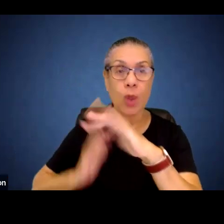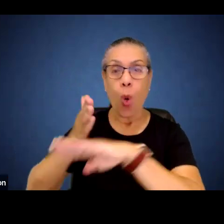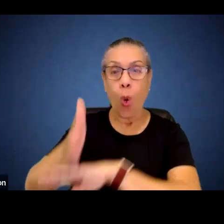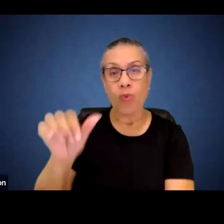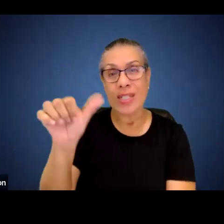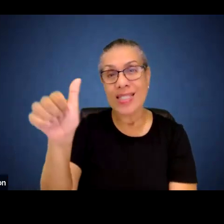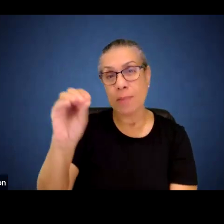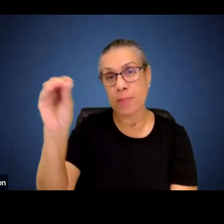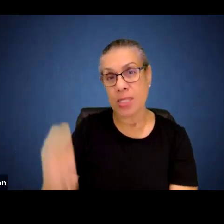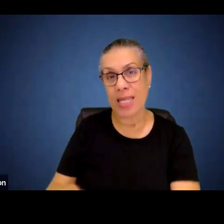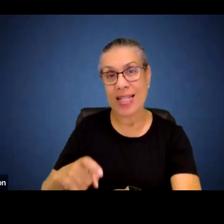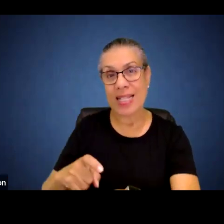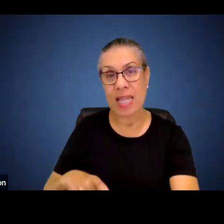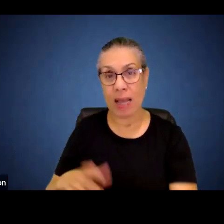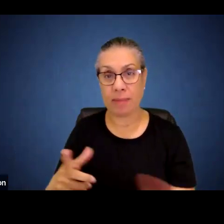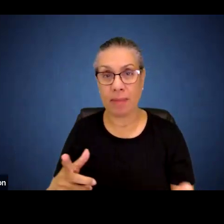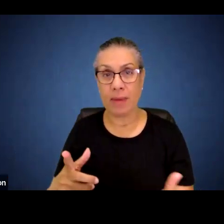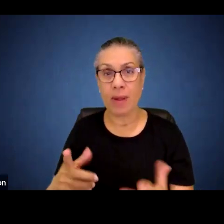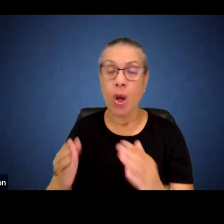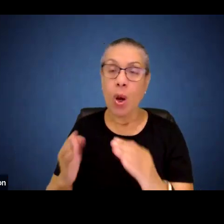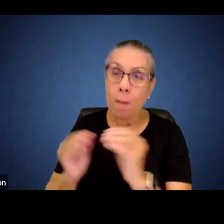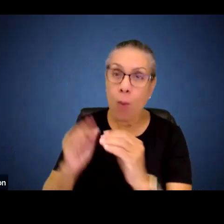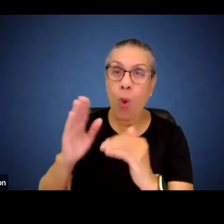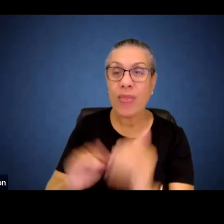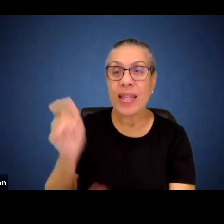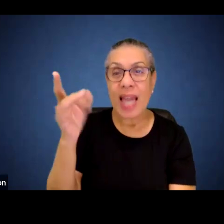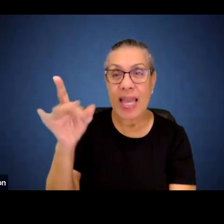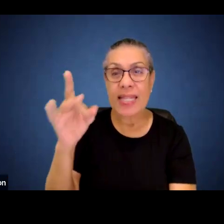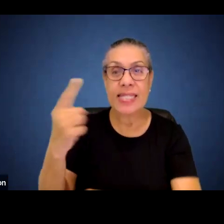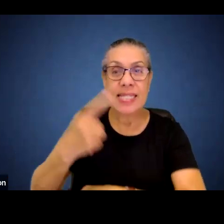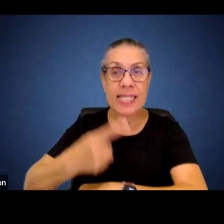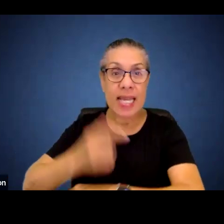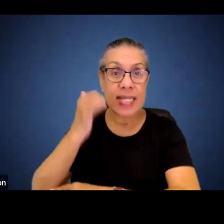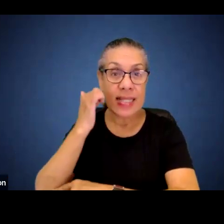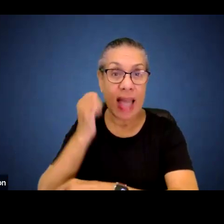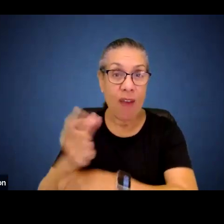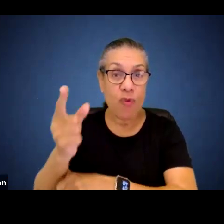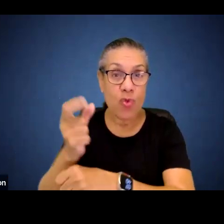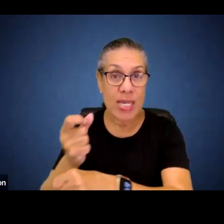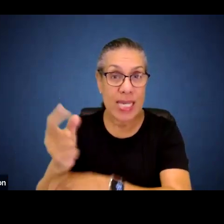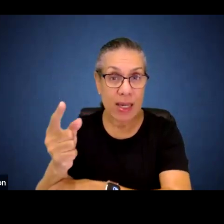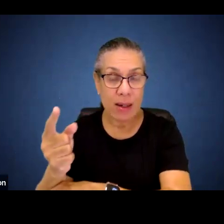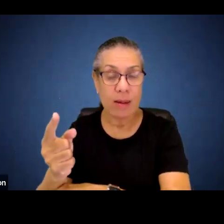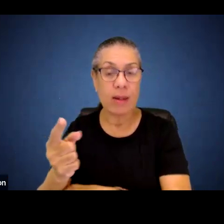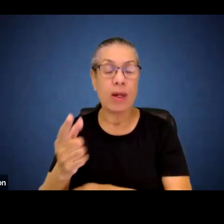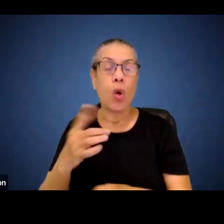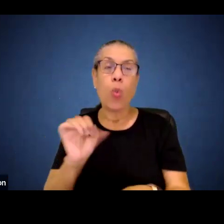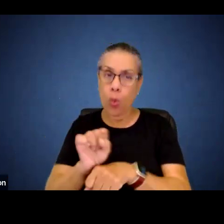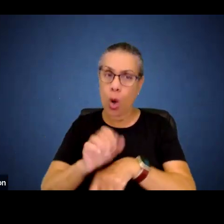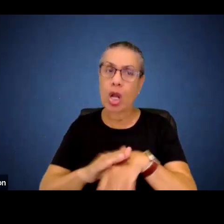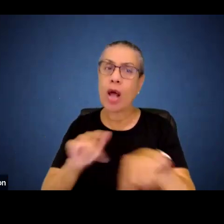10% of the time, more than 18 days per year. This is a challenge that our schools are working on every